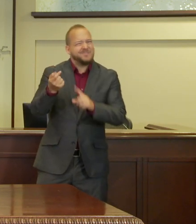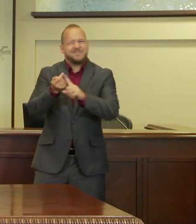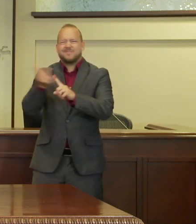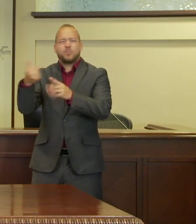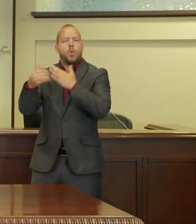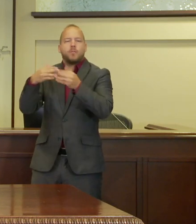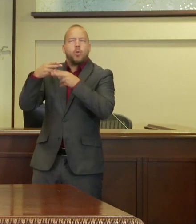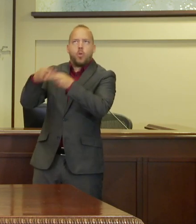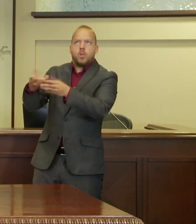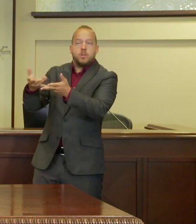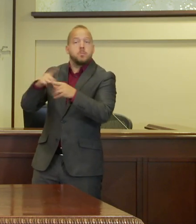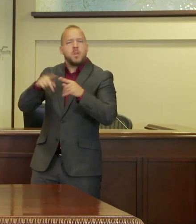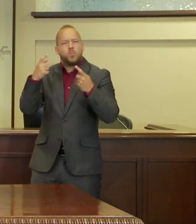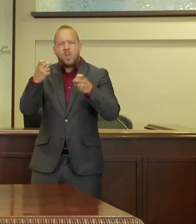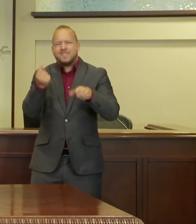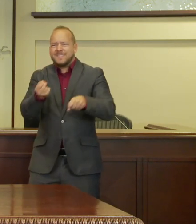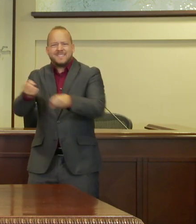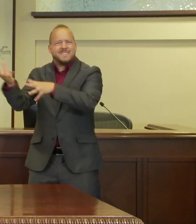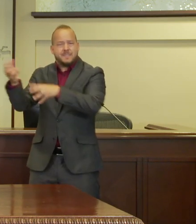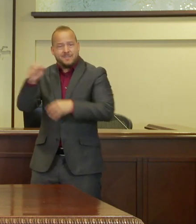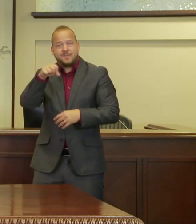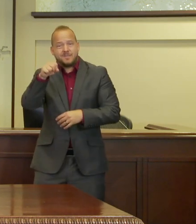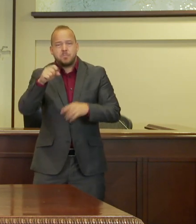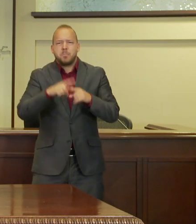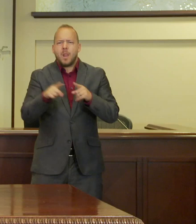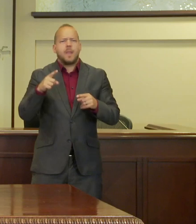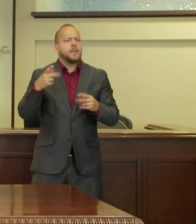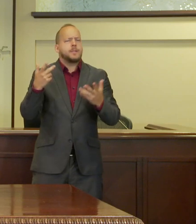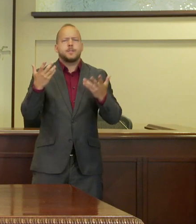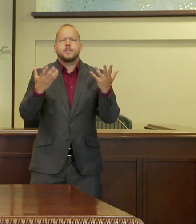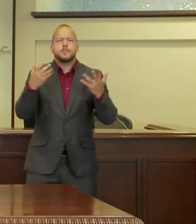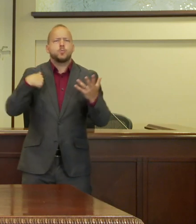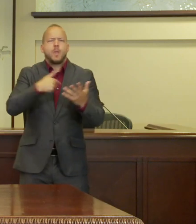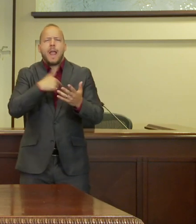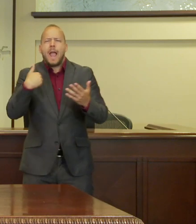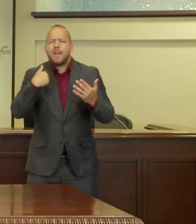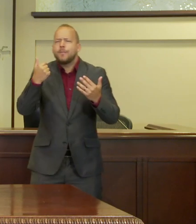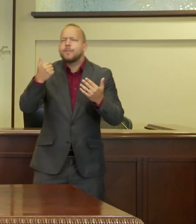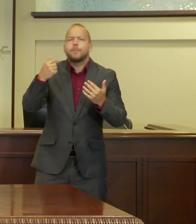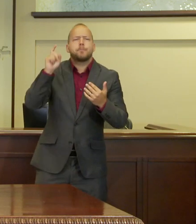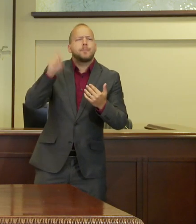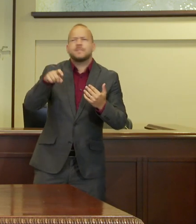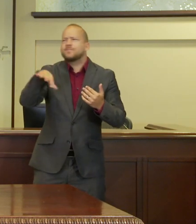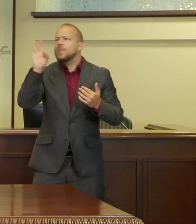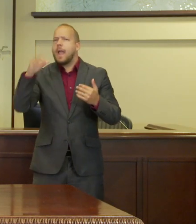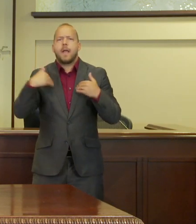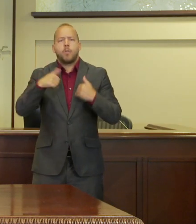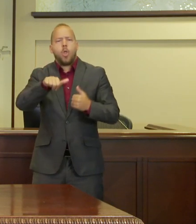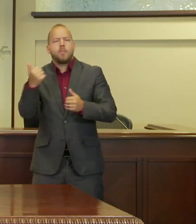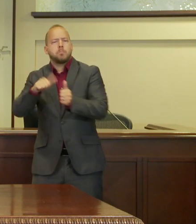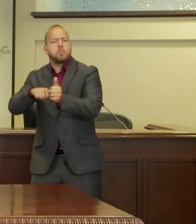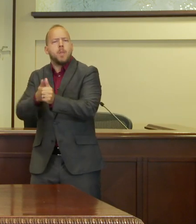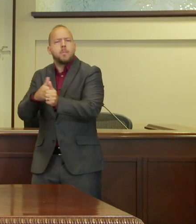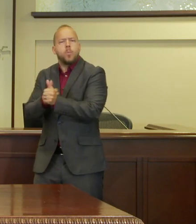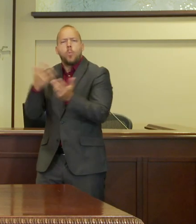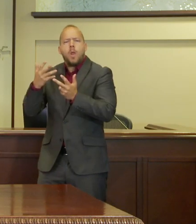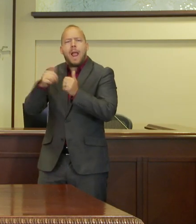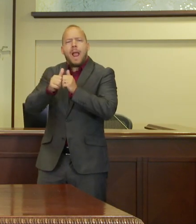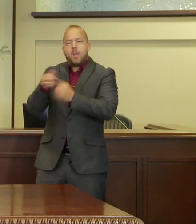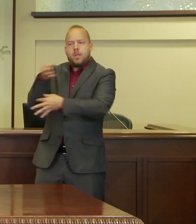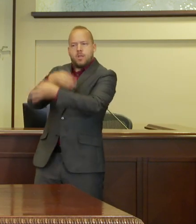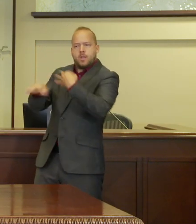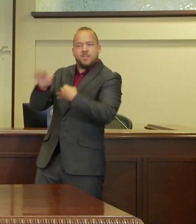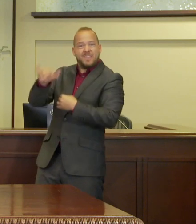provided that there are viable alternatives for dispersal that do